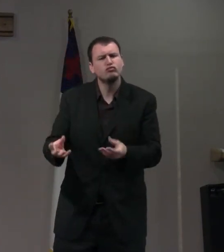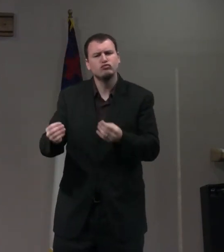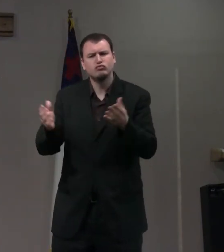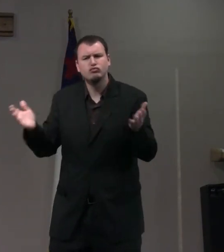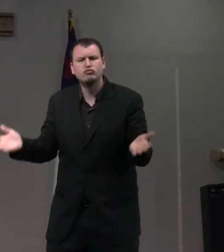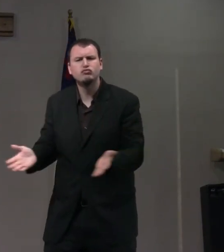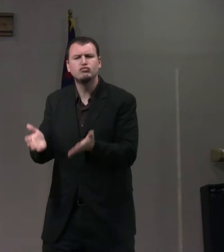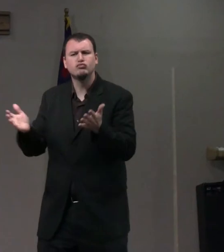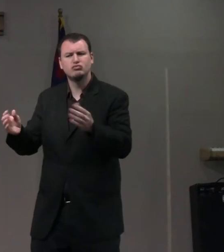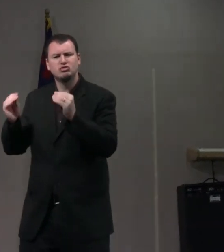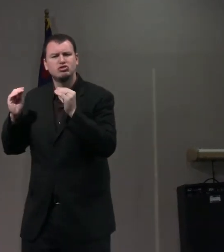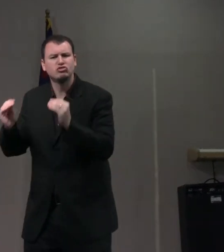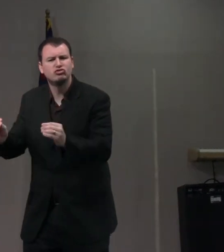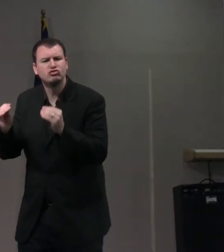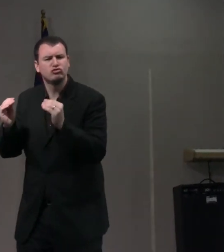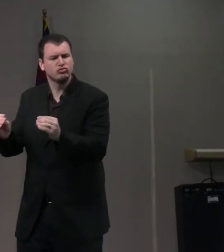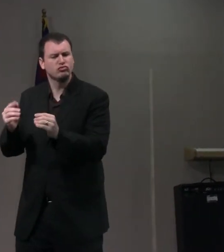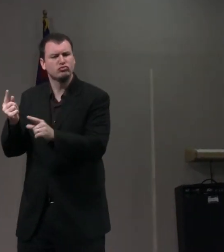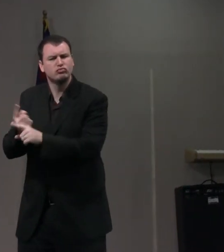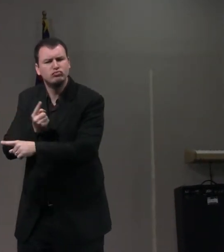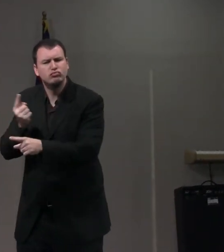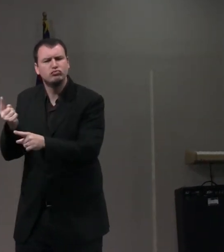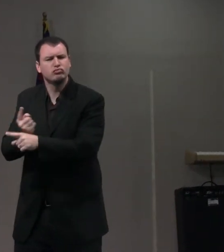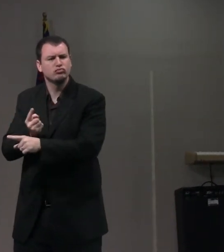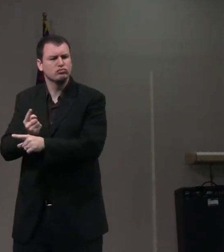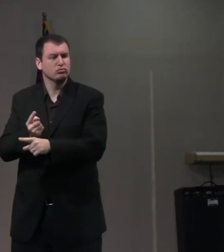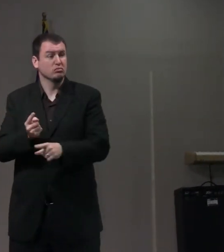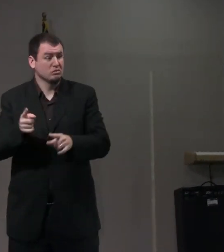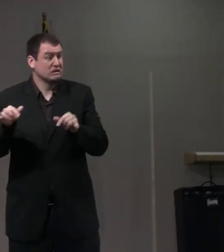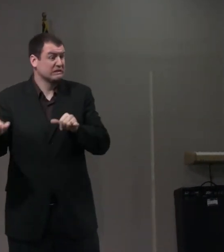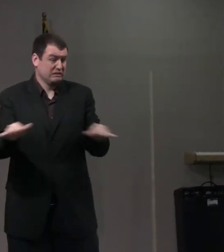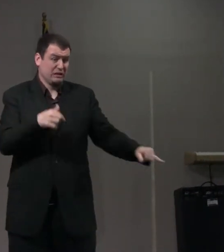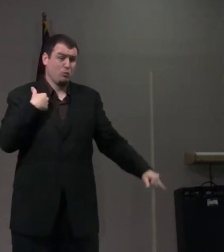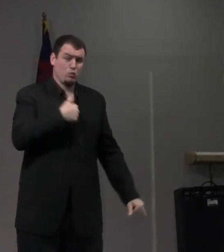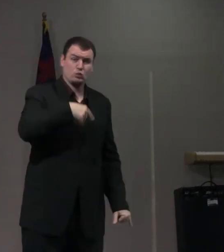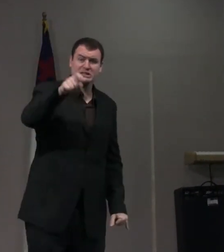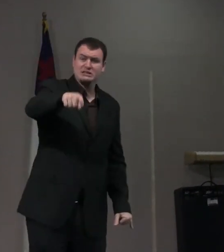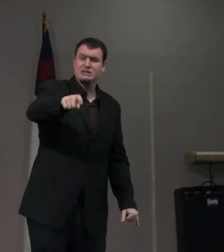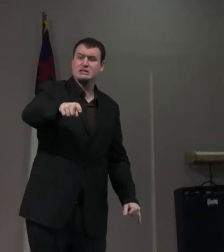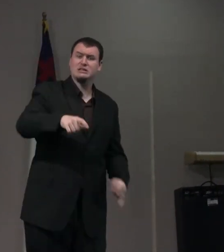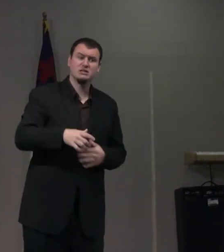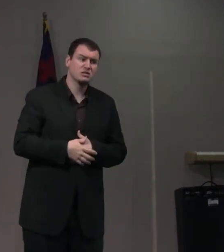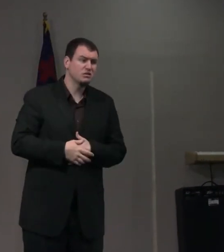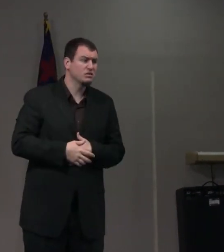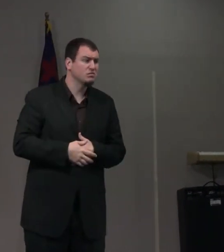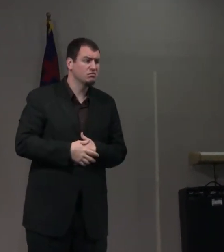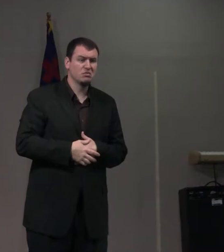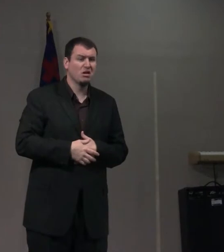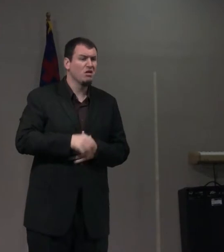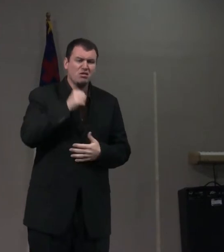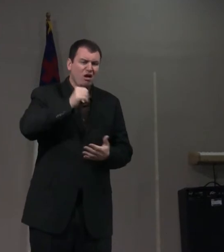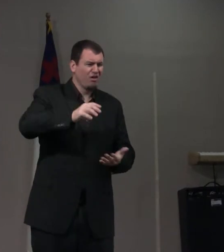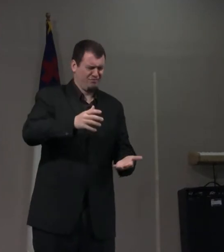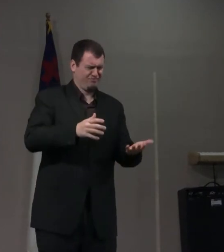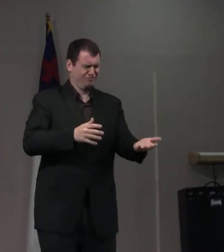But Jesus was very gentle and encouraging and taught them the right way. And that's what we should